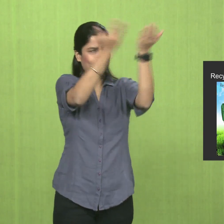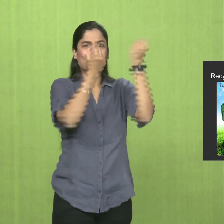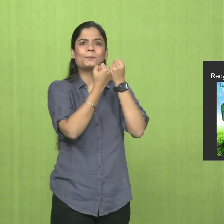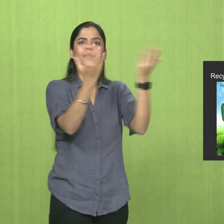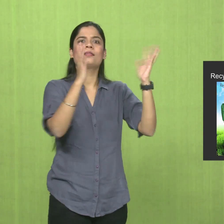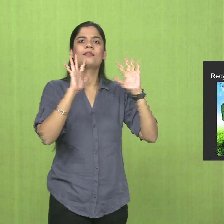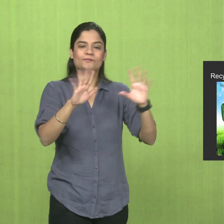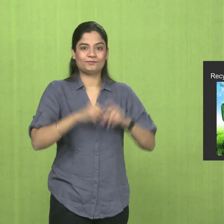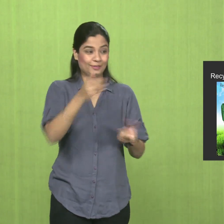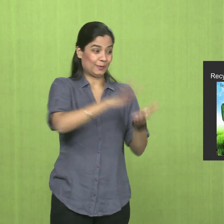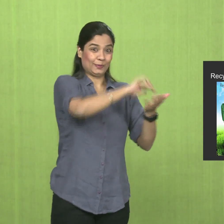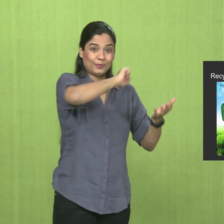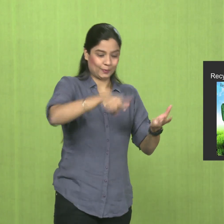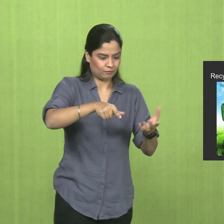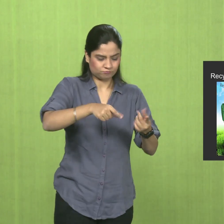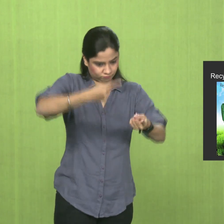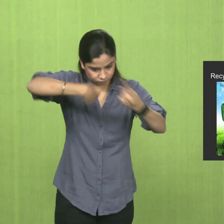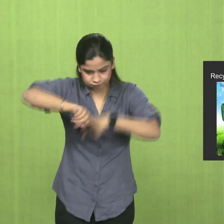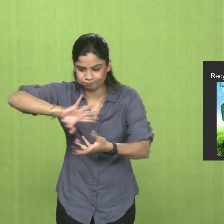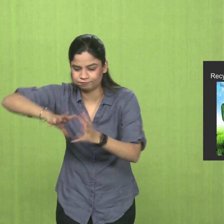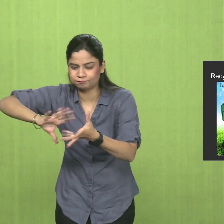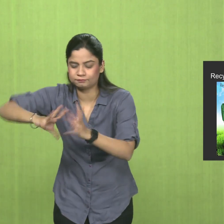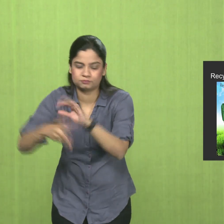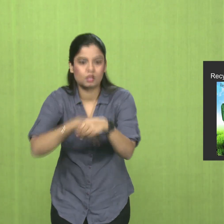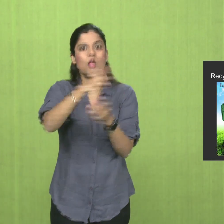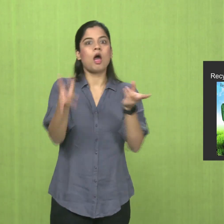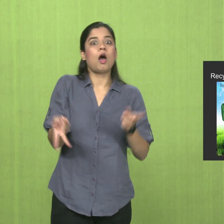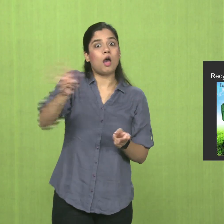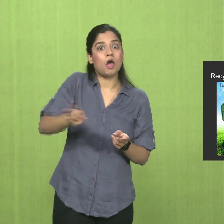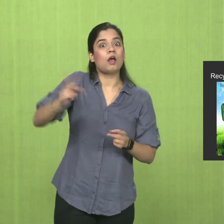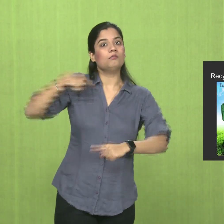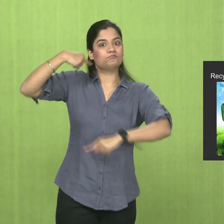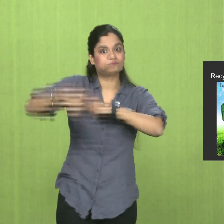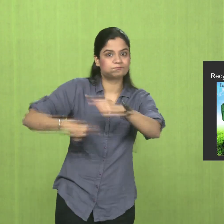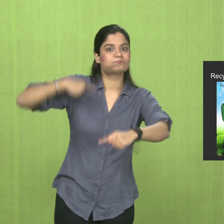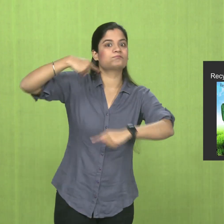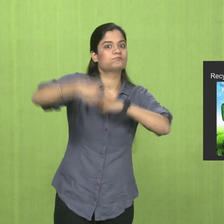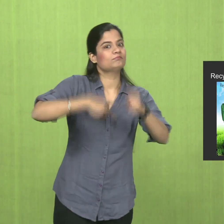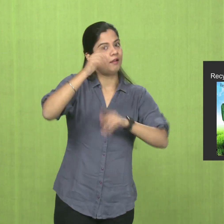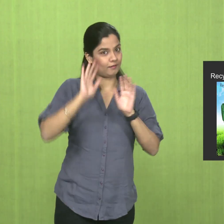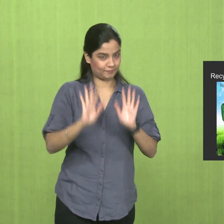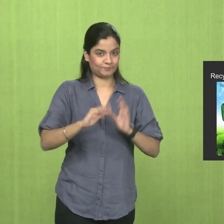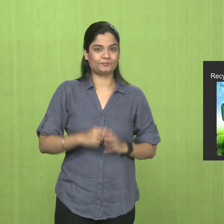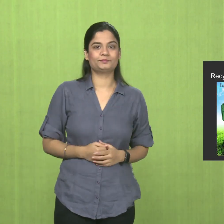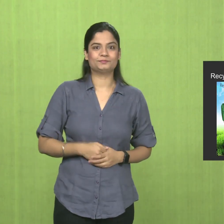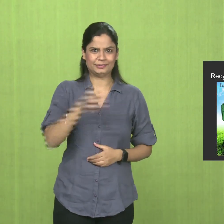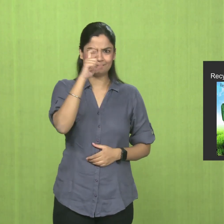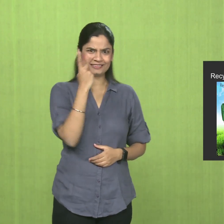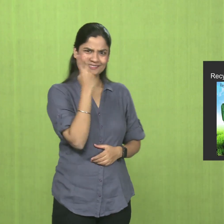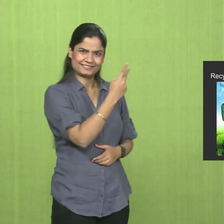different factories. A lot of factories do recycling of the products. So recycling is also very important for maximization of